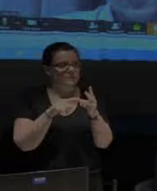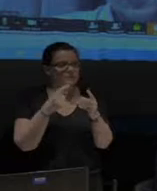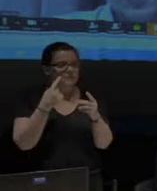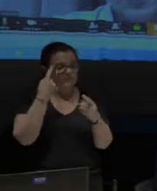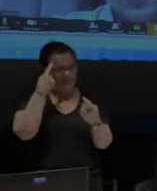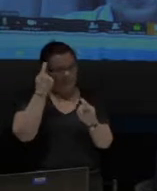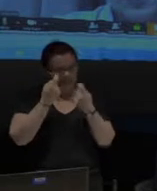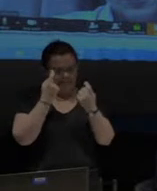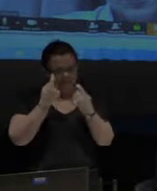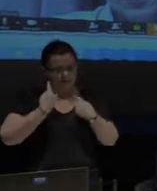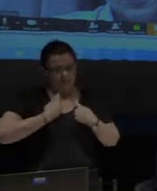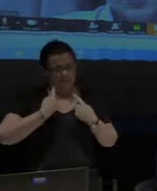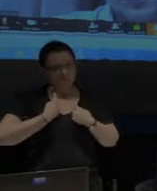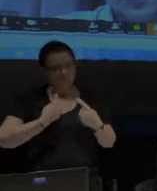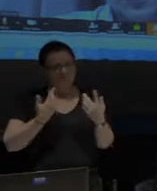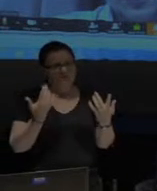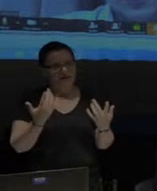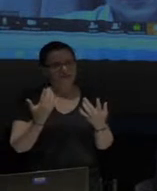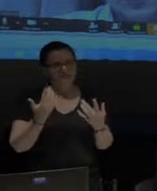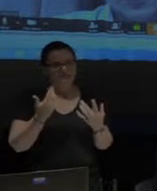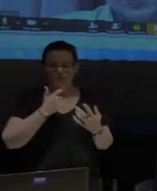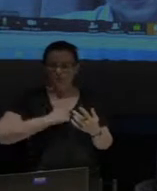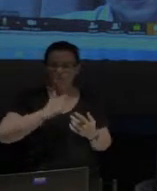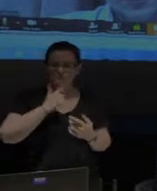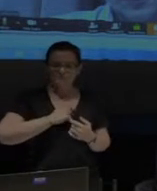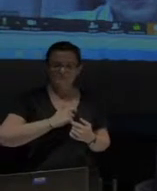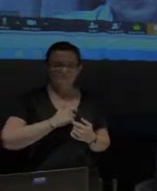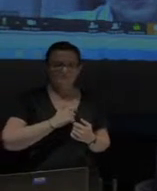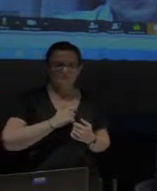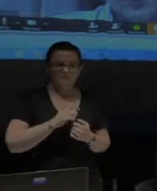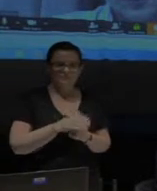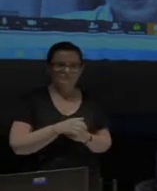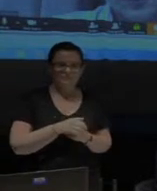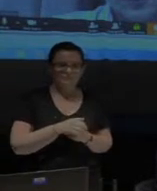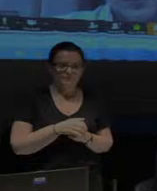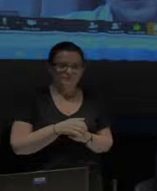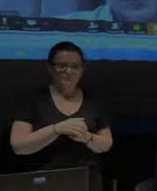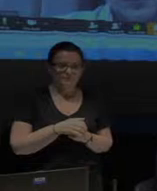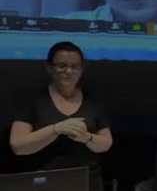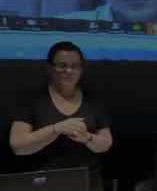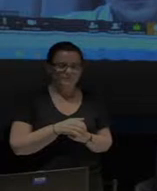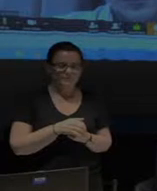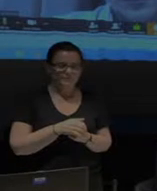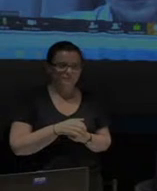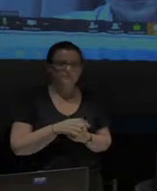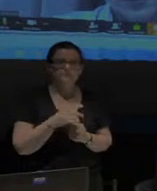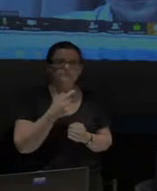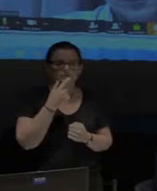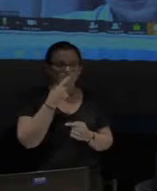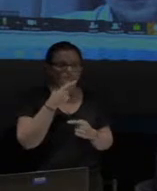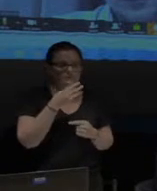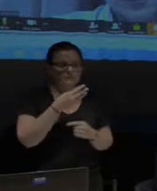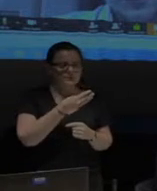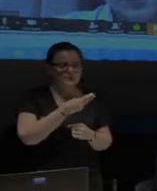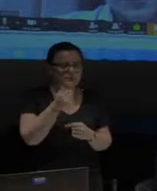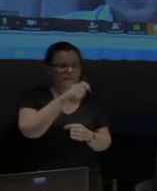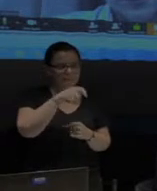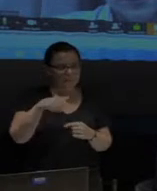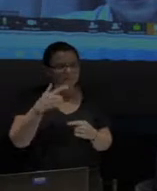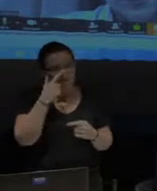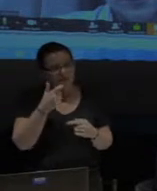on ourselves as human animals and what and do we are. It can be very difficult, I think, for people at different points in